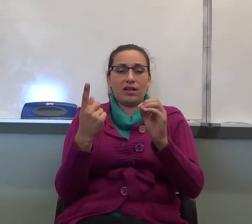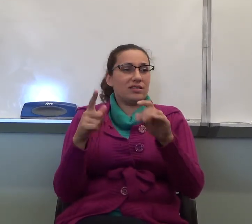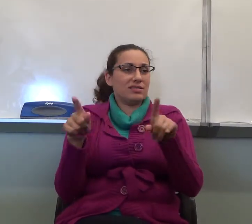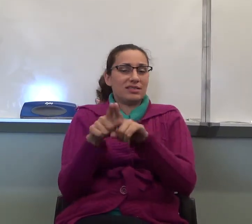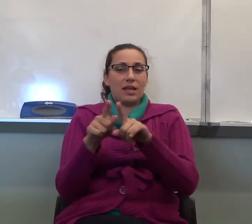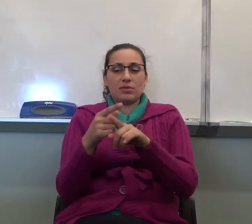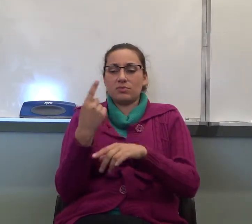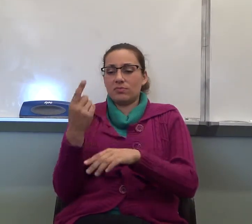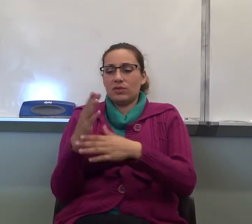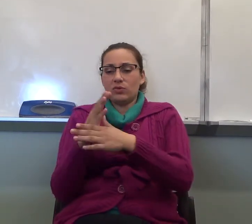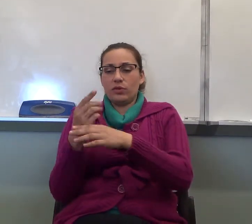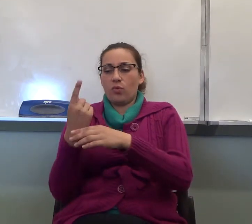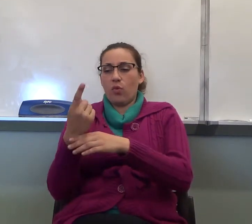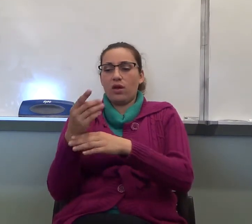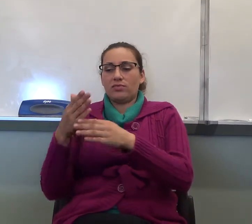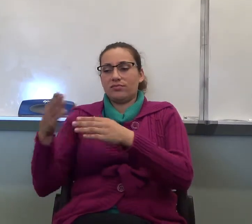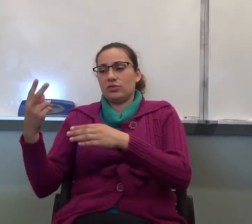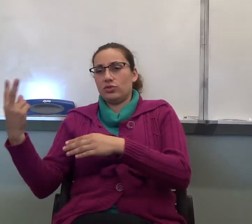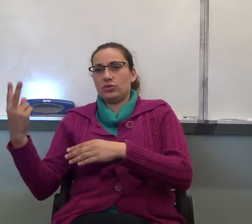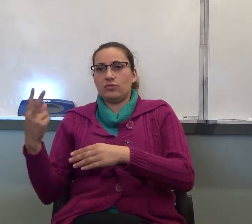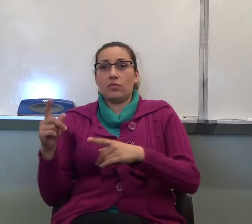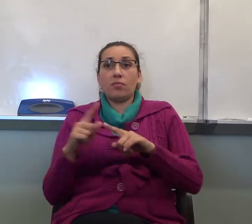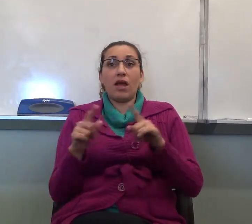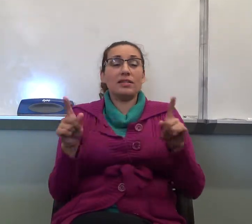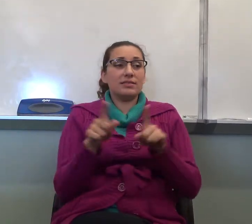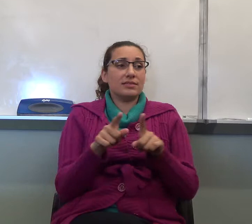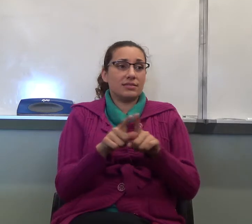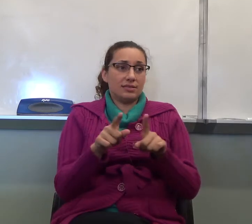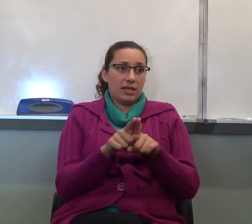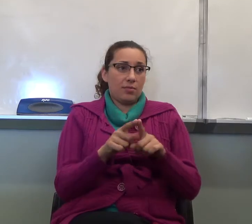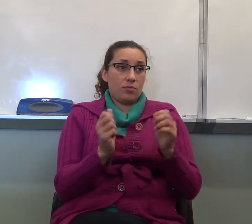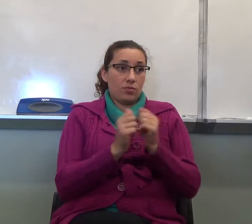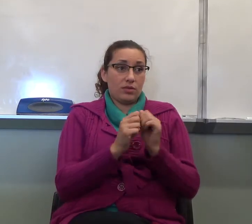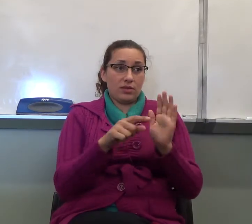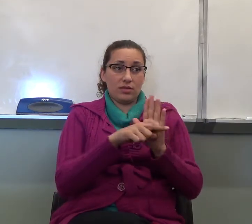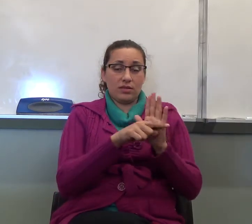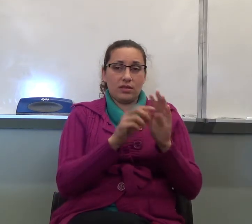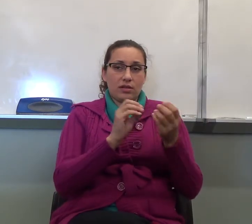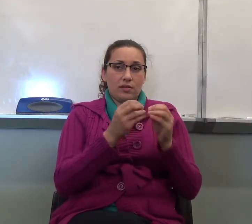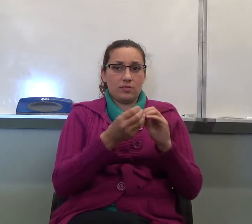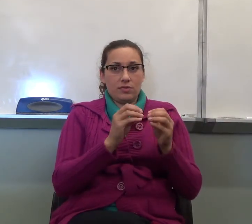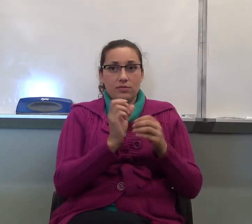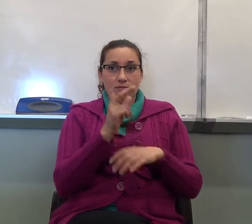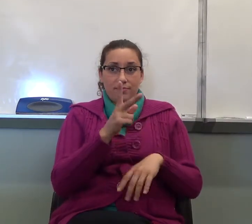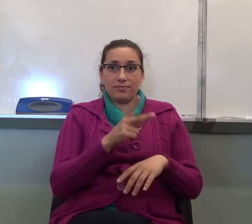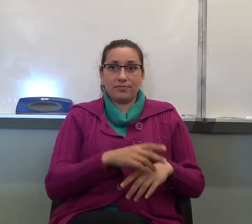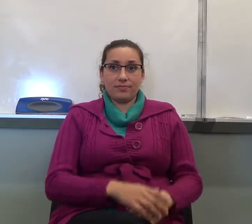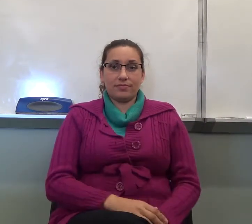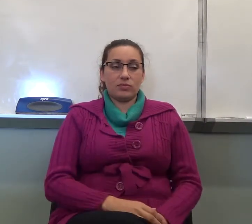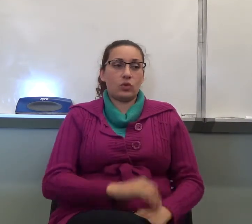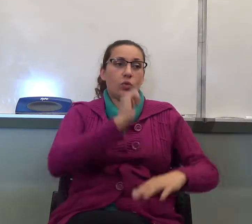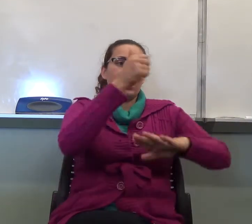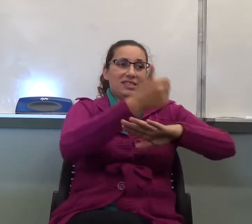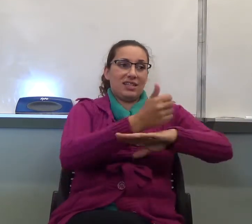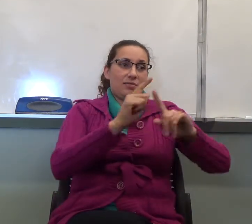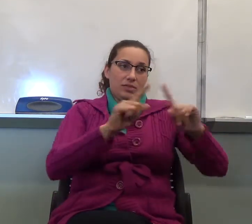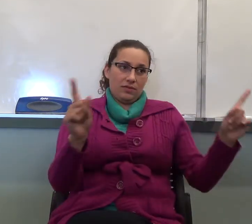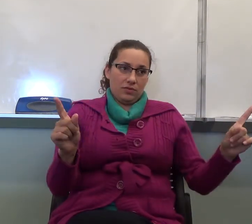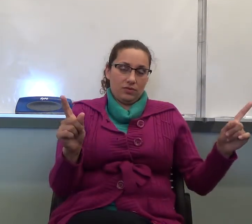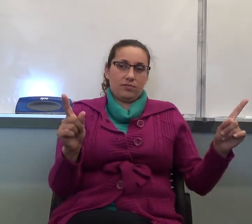scale. All right. We're going to do the same thing back here, but we're going to arrange it in a different way. And to begin with, you might think it's not too